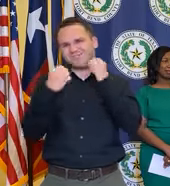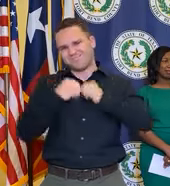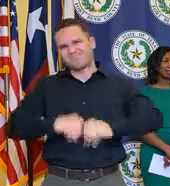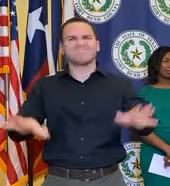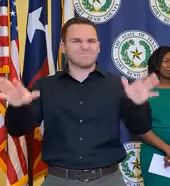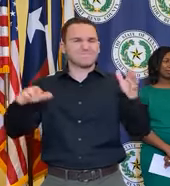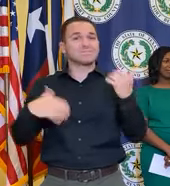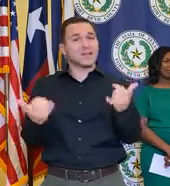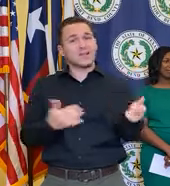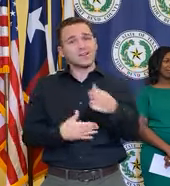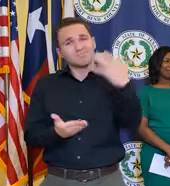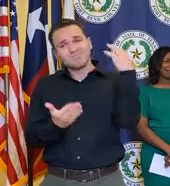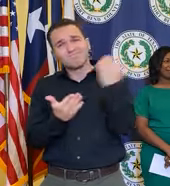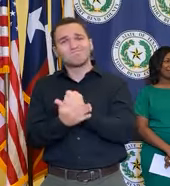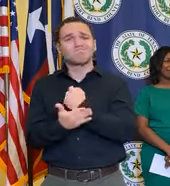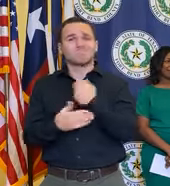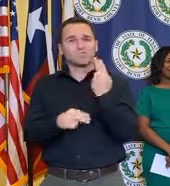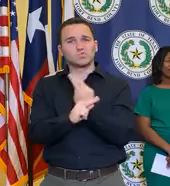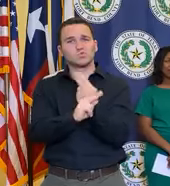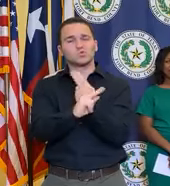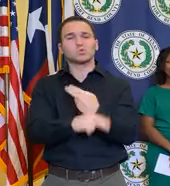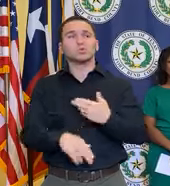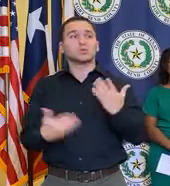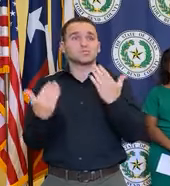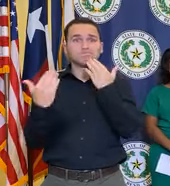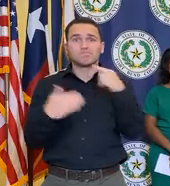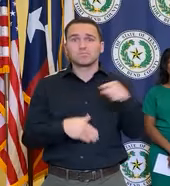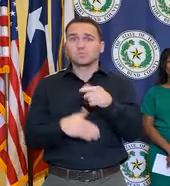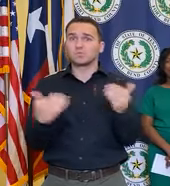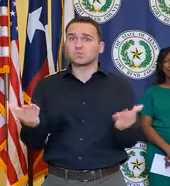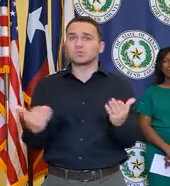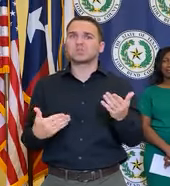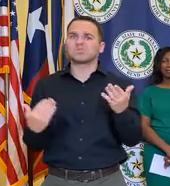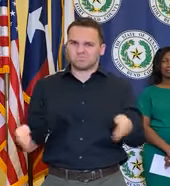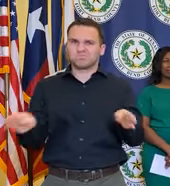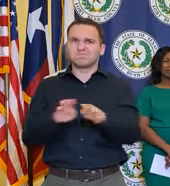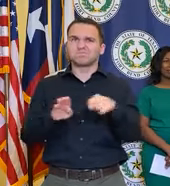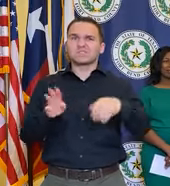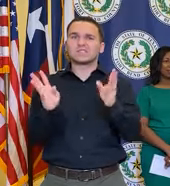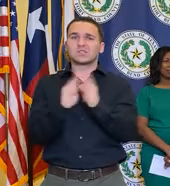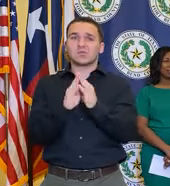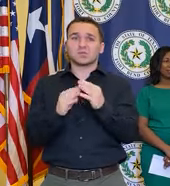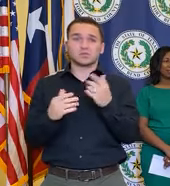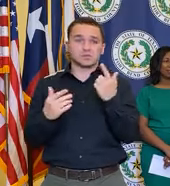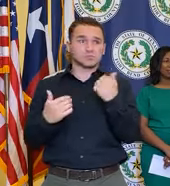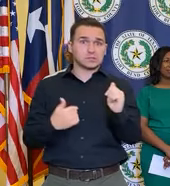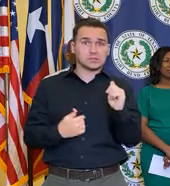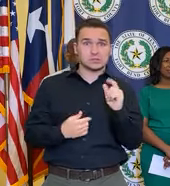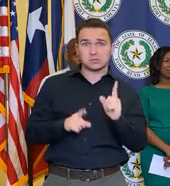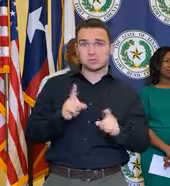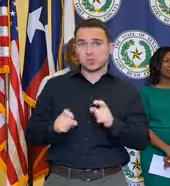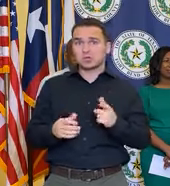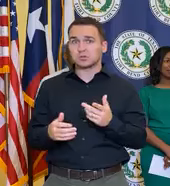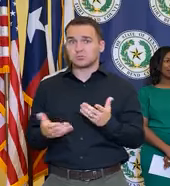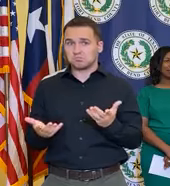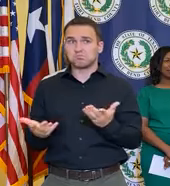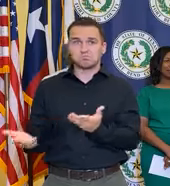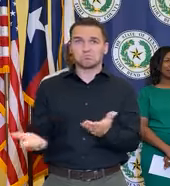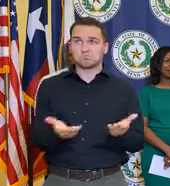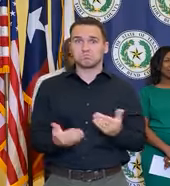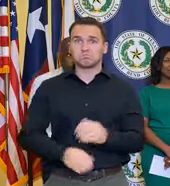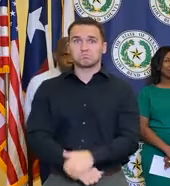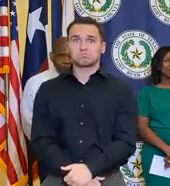that, I appreciate you all are being here, and I conclude the press conference here. If you have any question, we can entertain at this